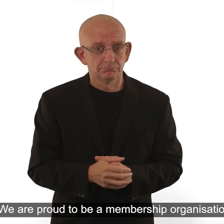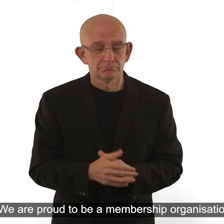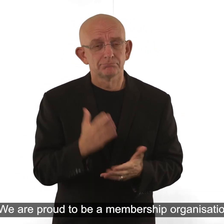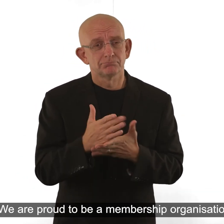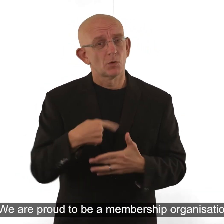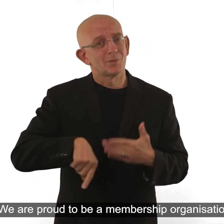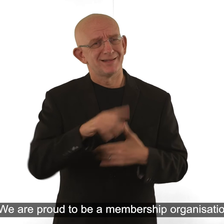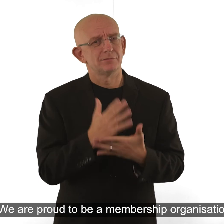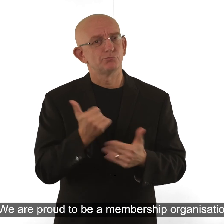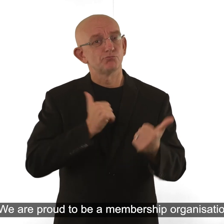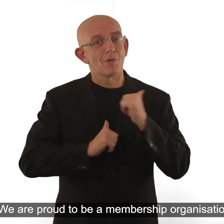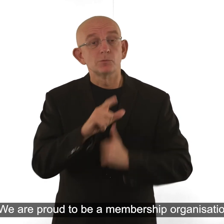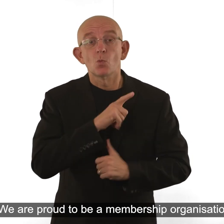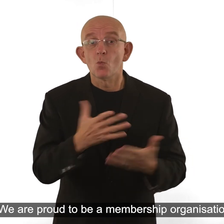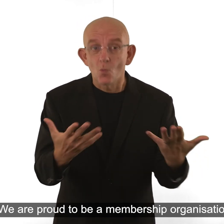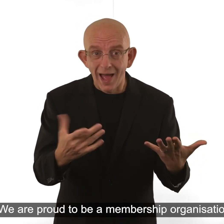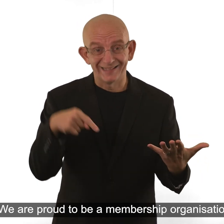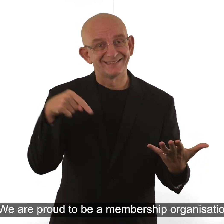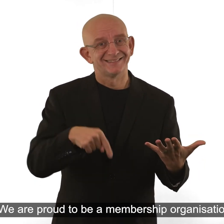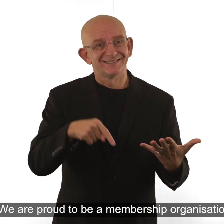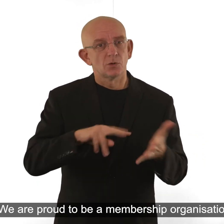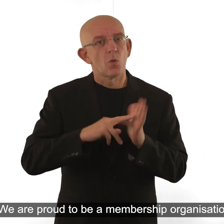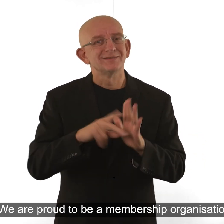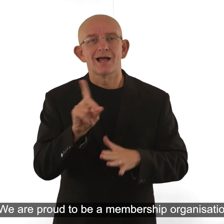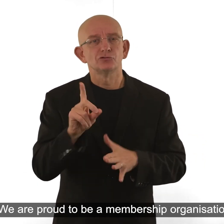We are proud to be a membership organisation.